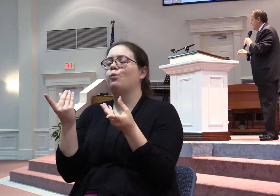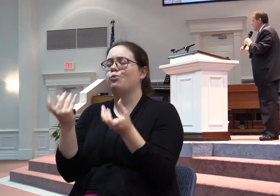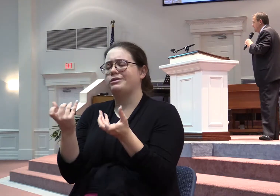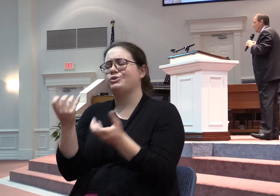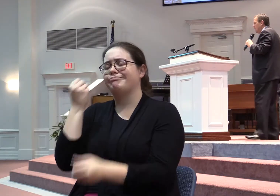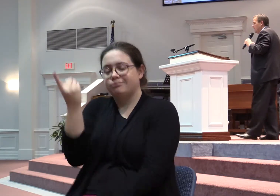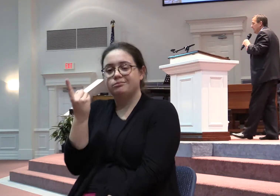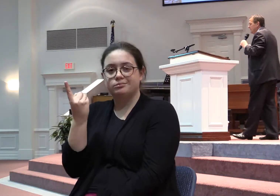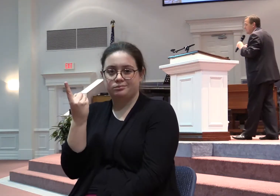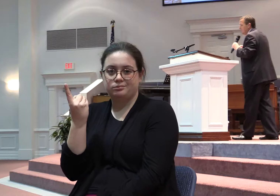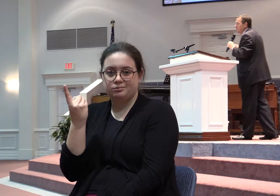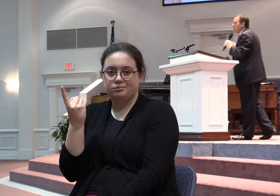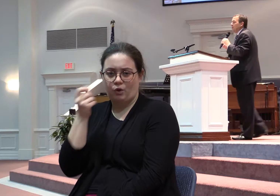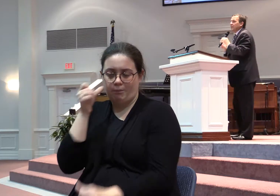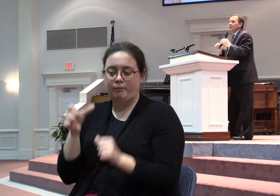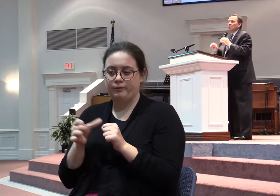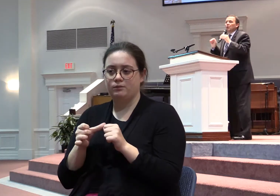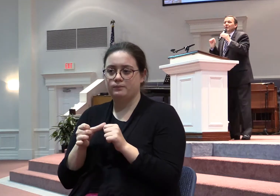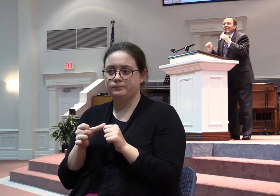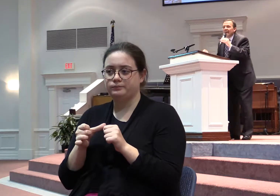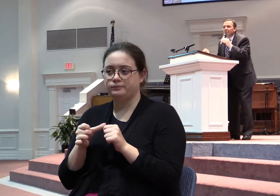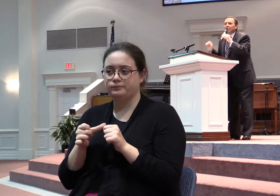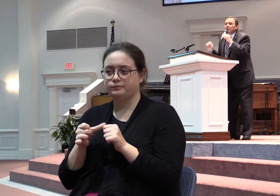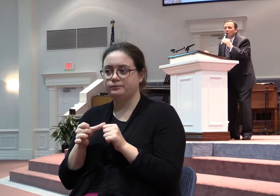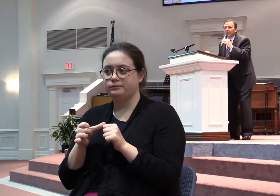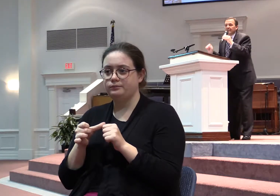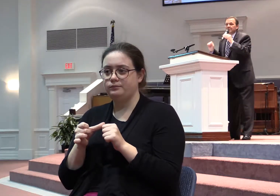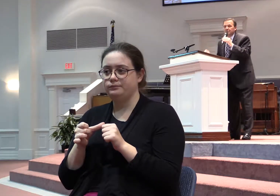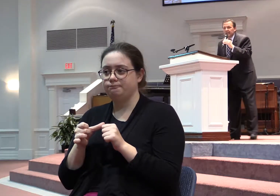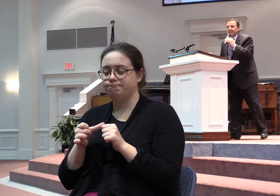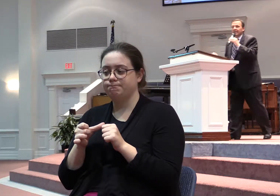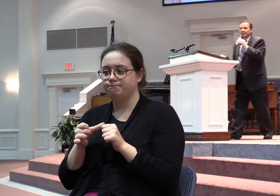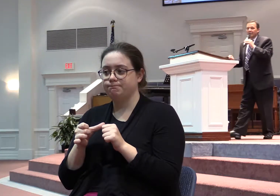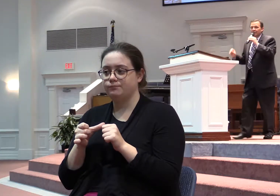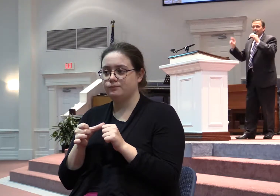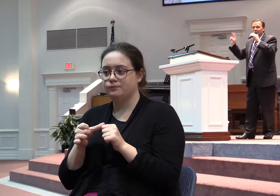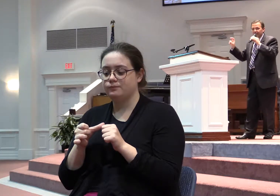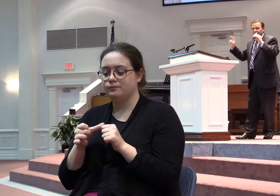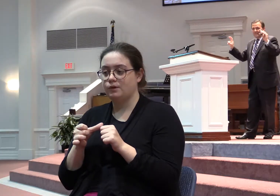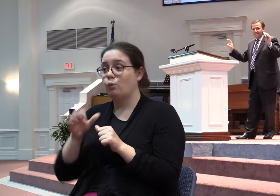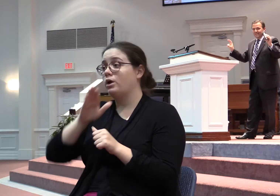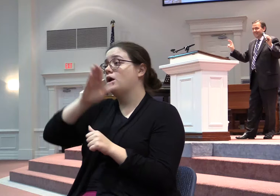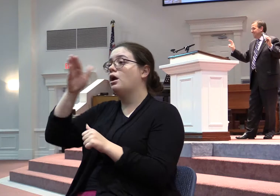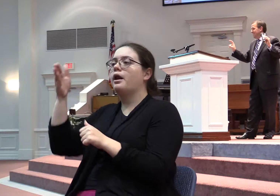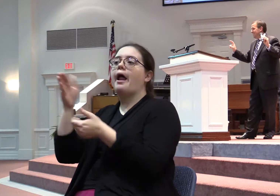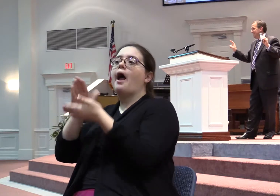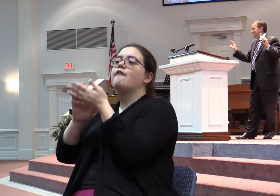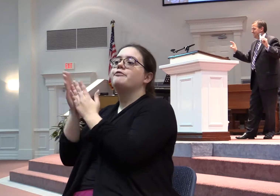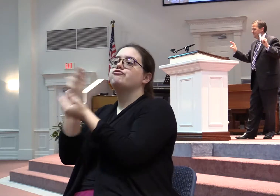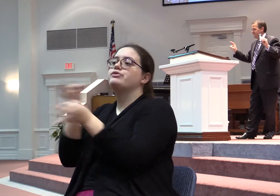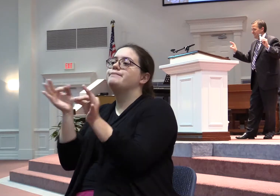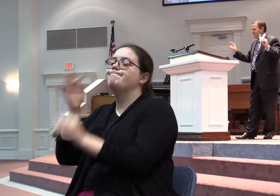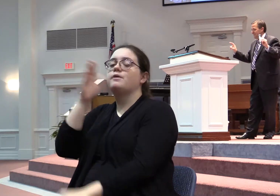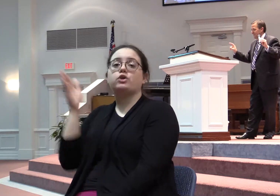Yeah, there is, dreaming right now. We're never going to be free. Right.